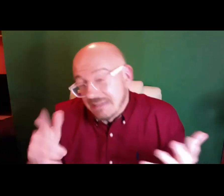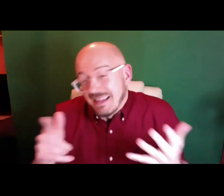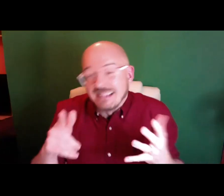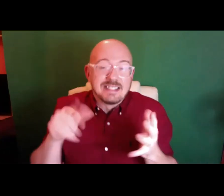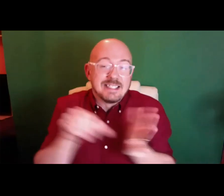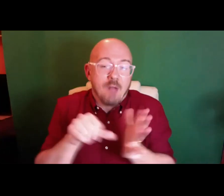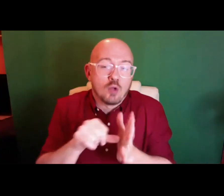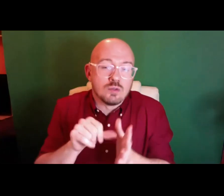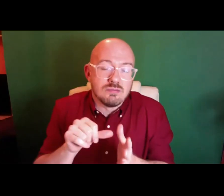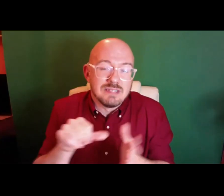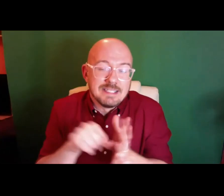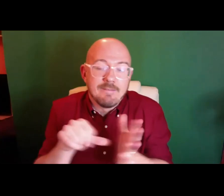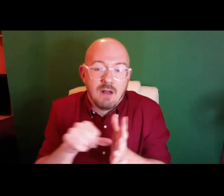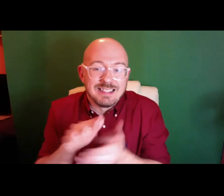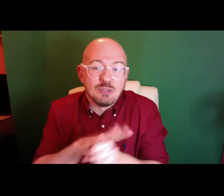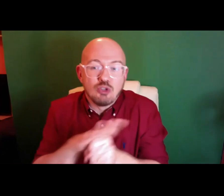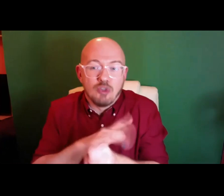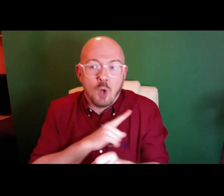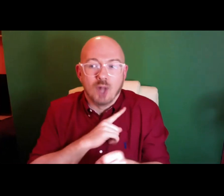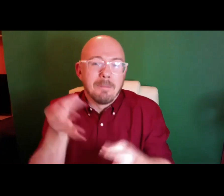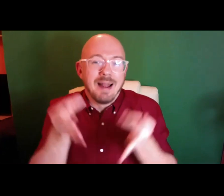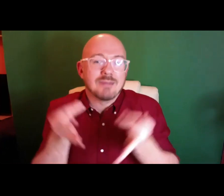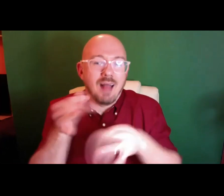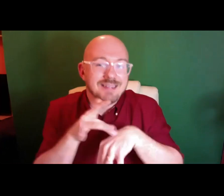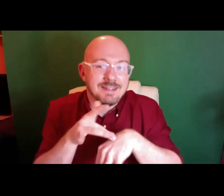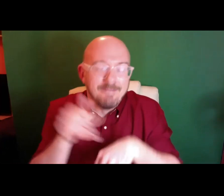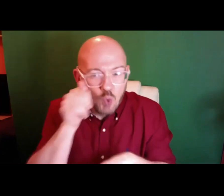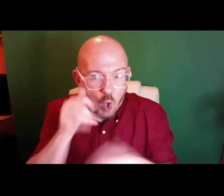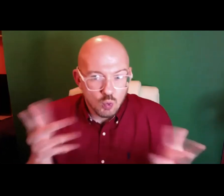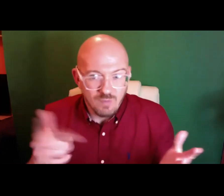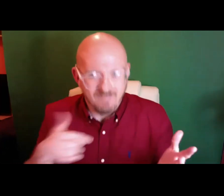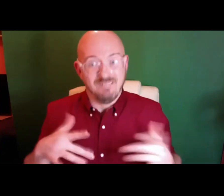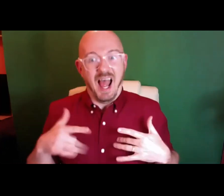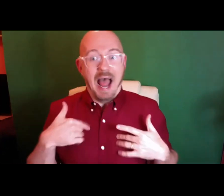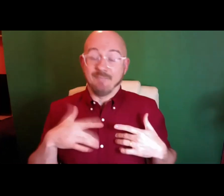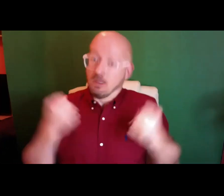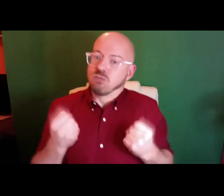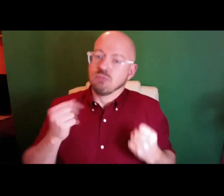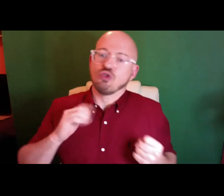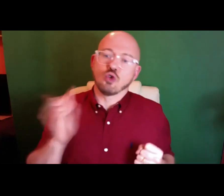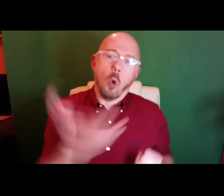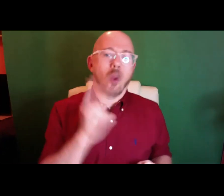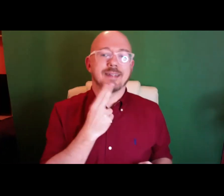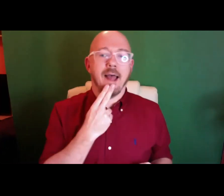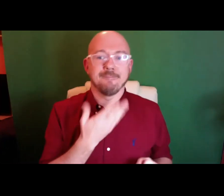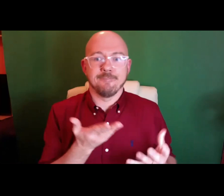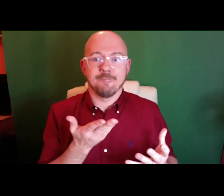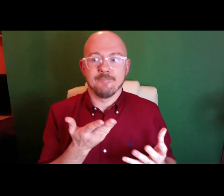teaching BSL in schools until we can have more deaf people who are qualified. And it's a difficult situation, it's politically sensitive, as we